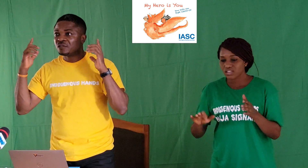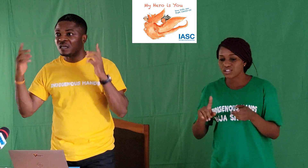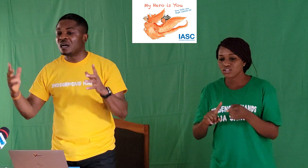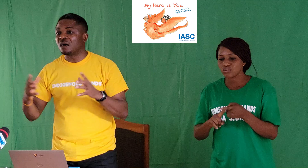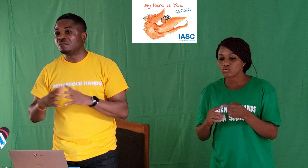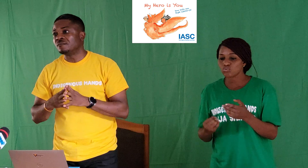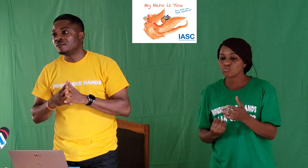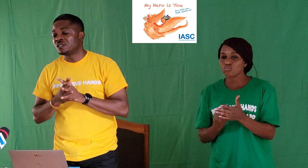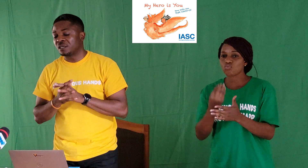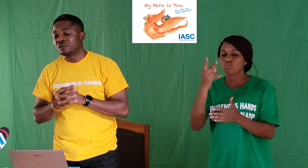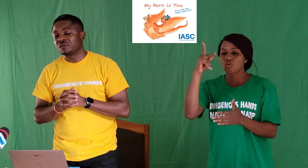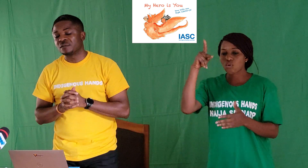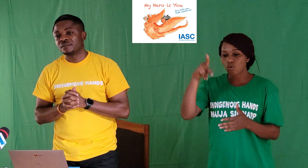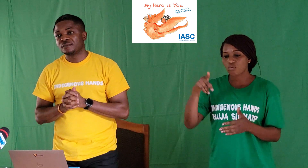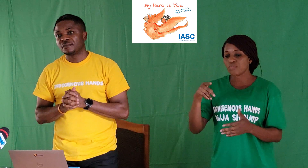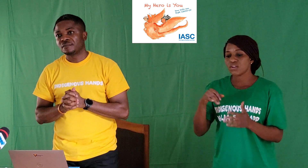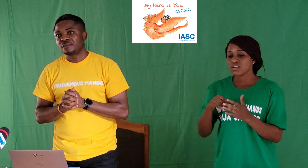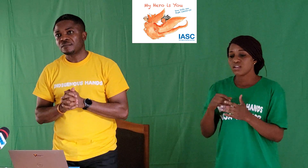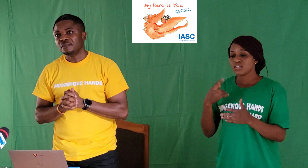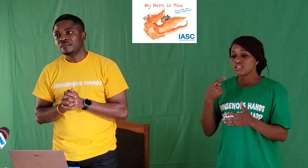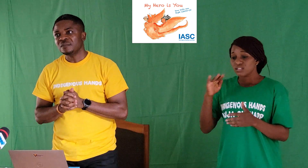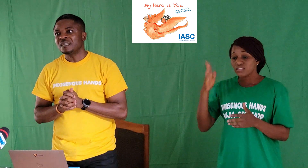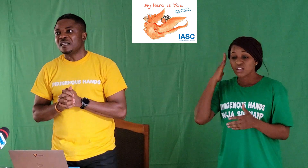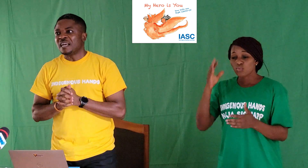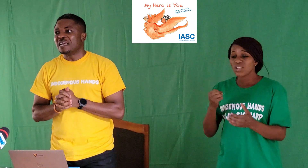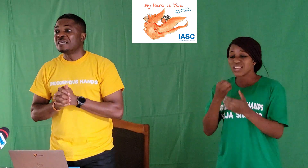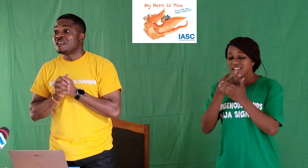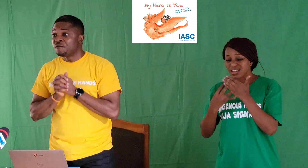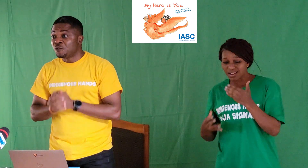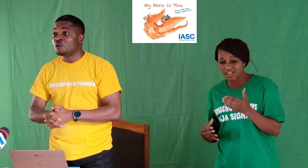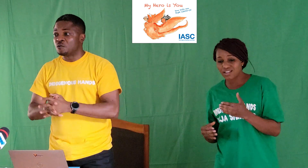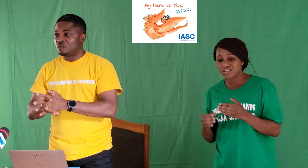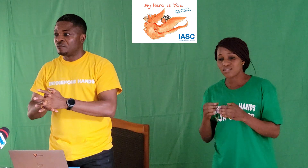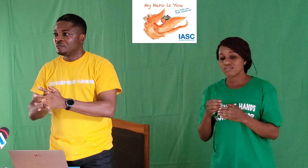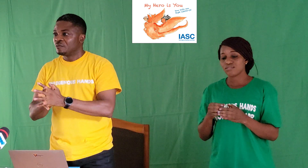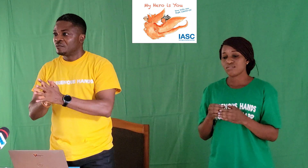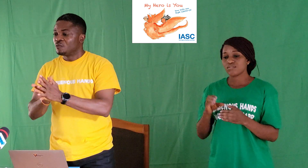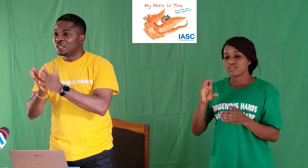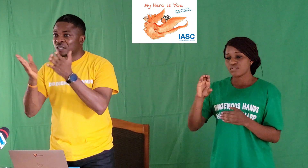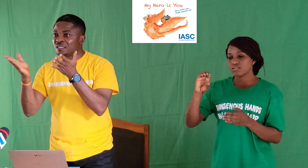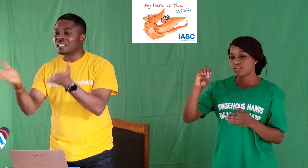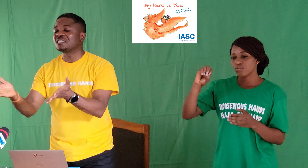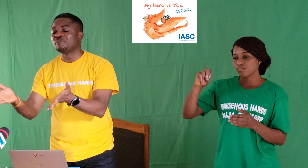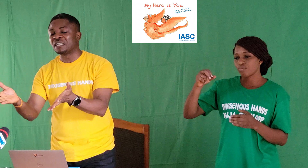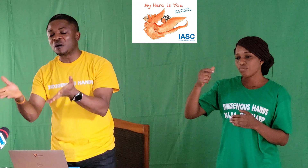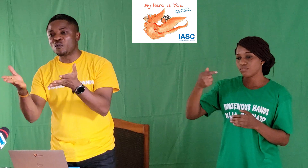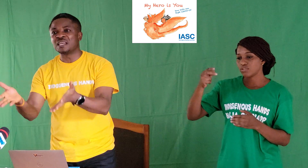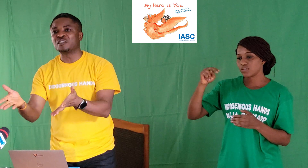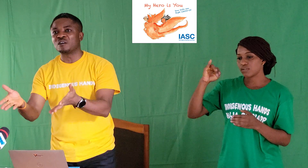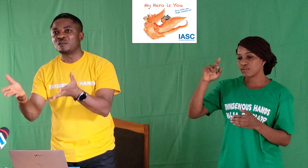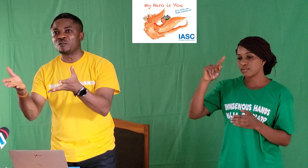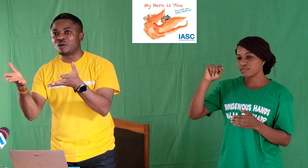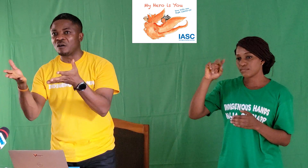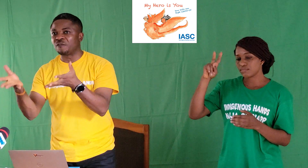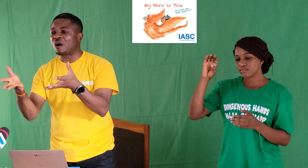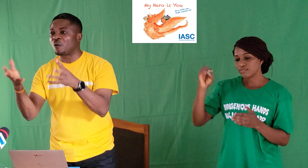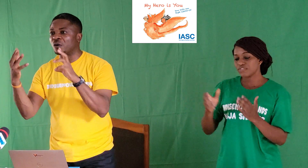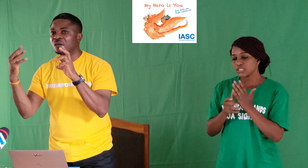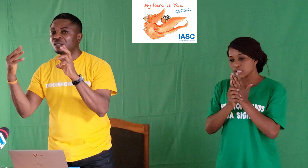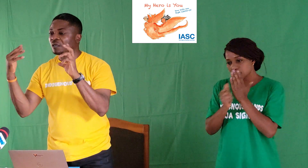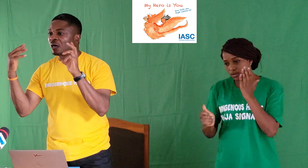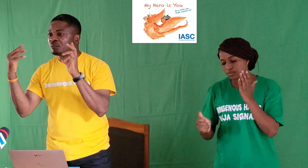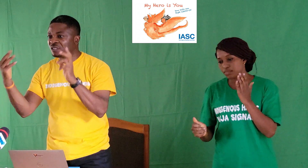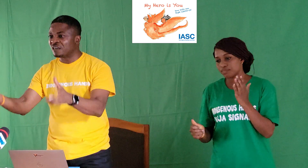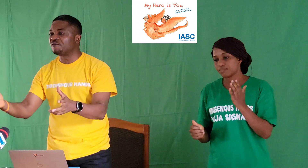cognitive skills. And if you, with the testimony and witness of